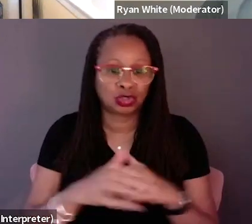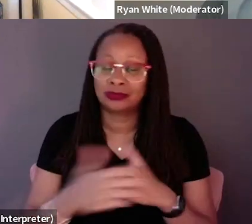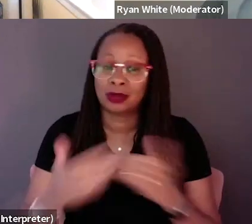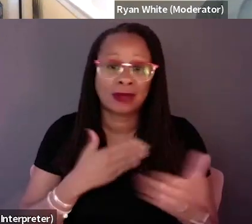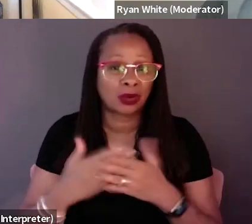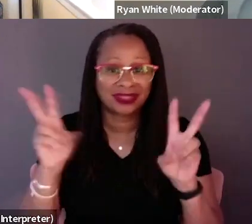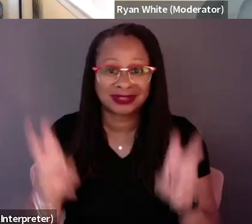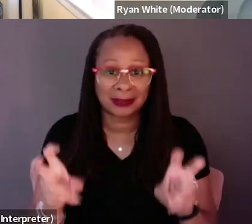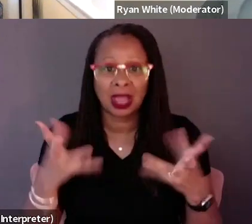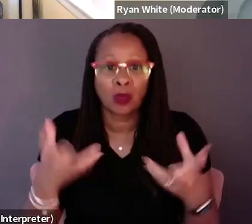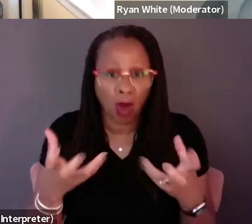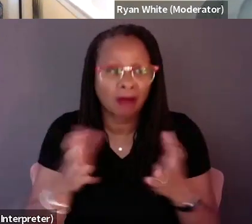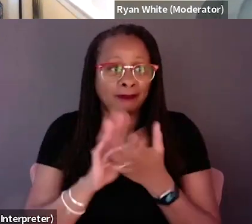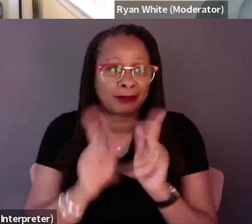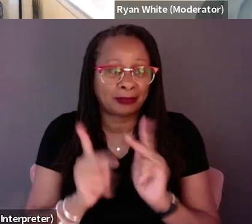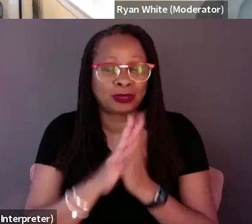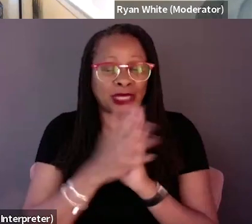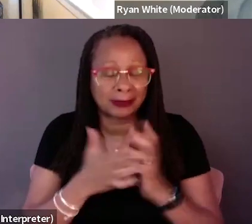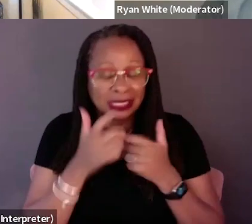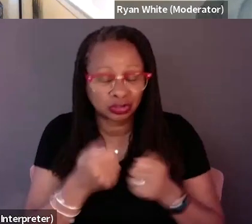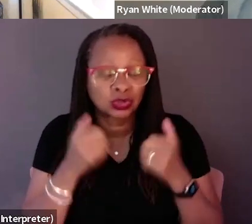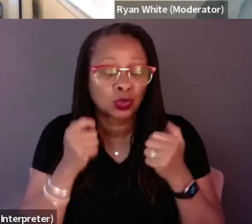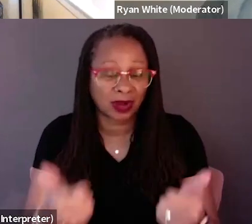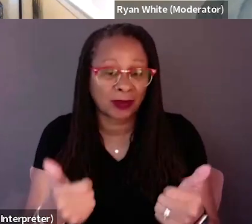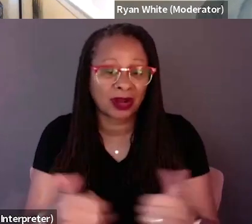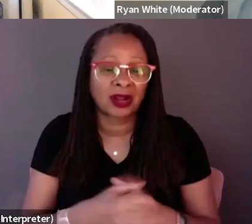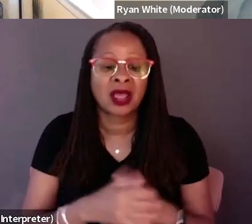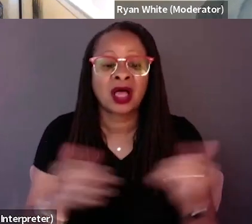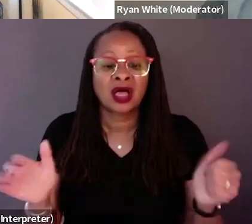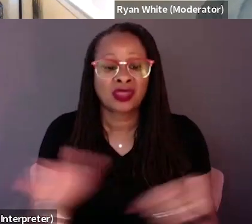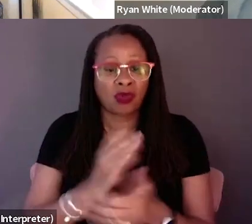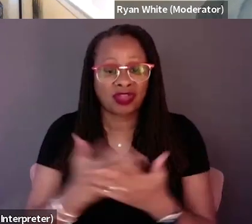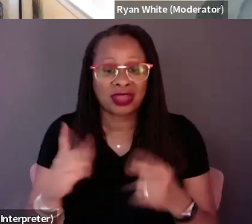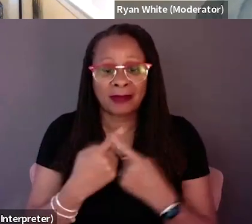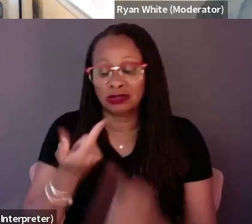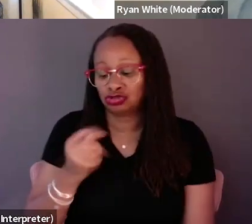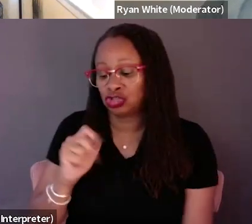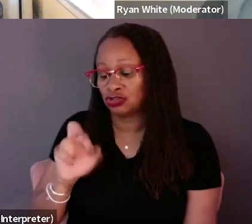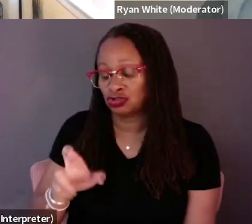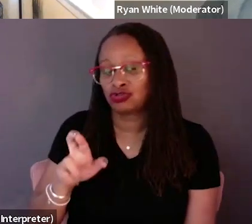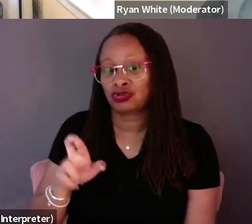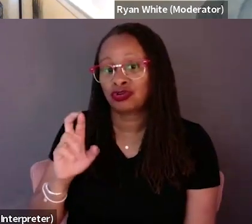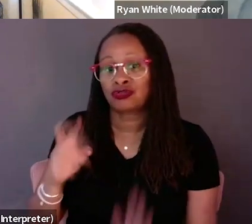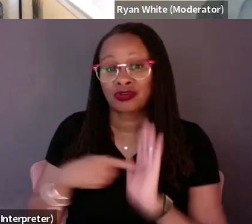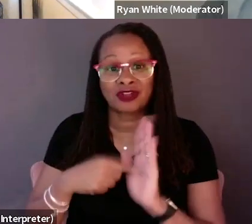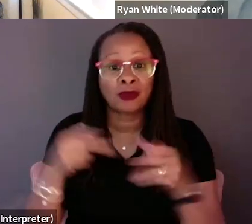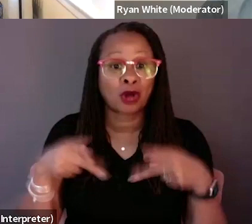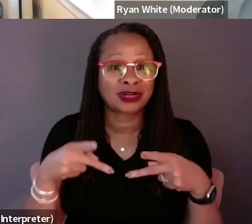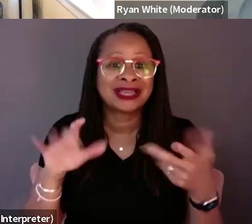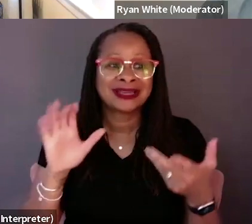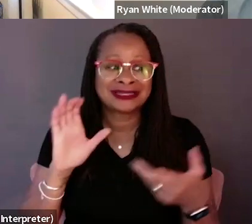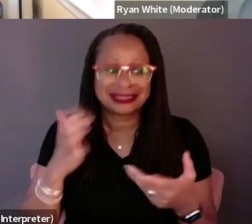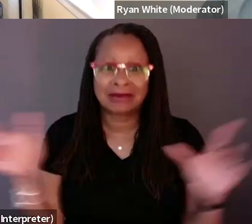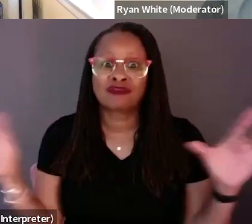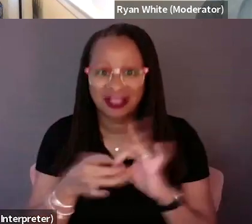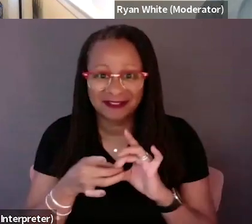of no matter what the subject matter is. Like the whole thing of gender reveal parties like seemed relevant to this, especially when